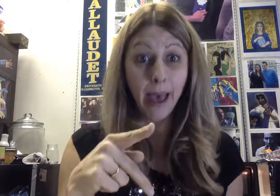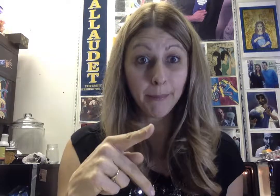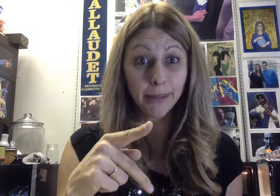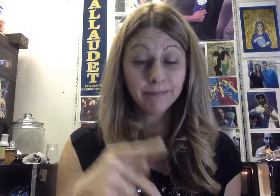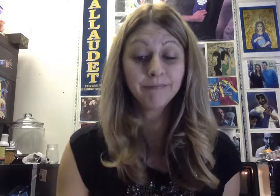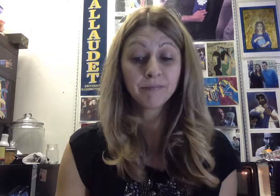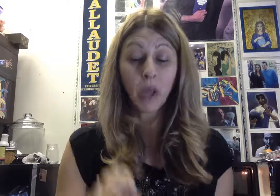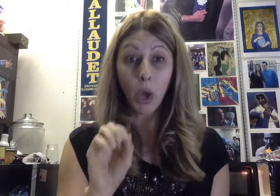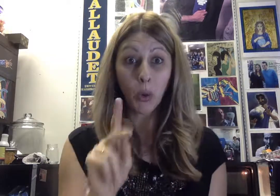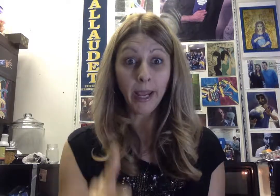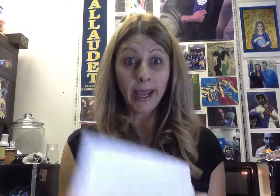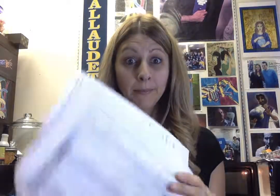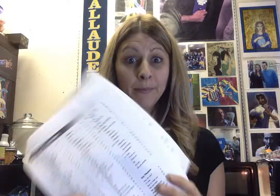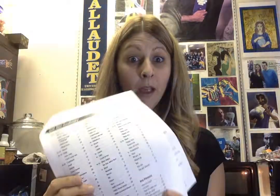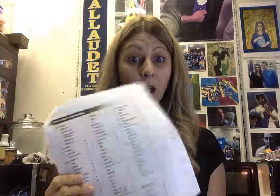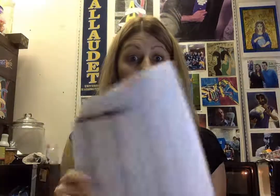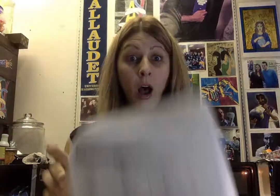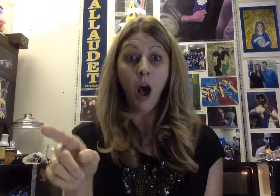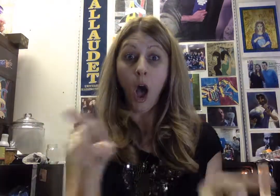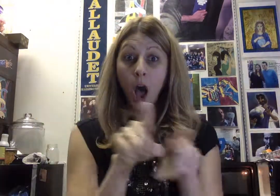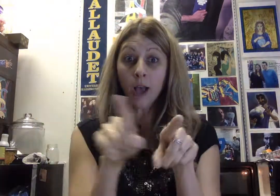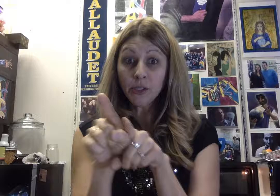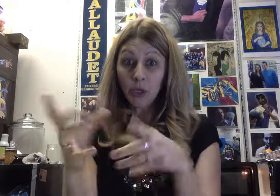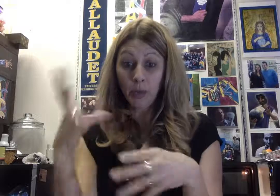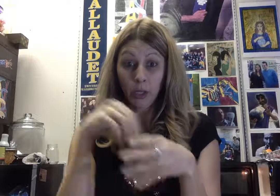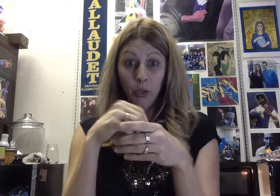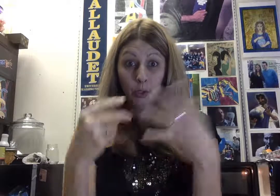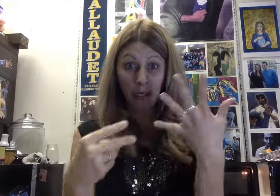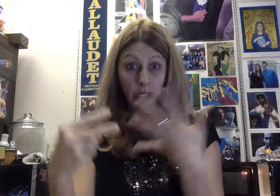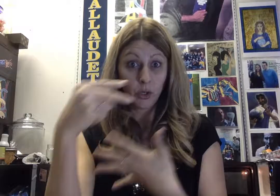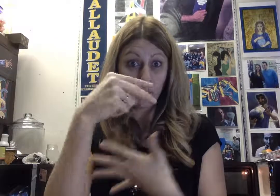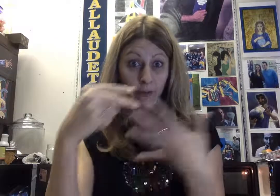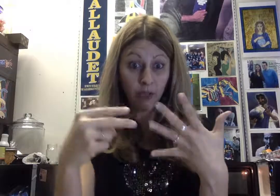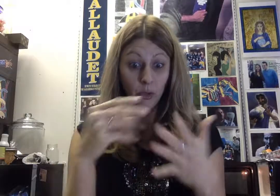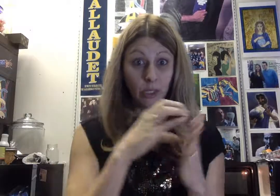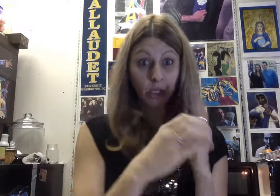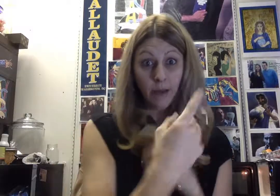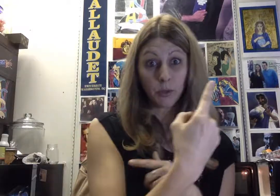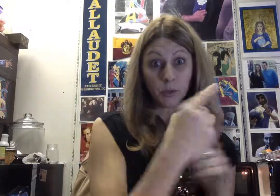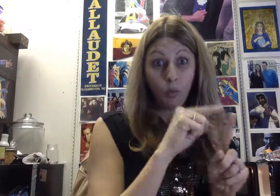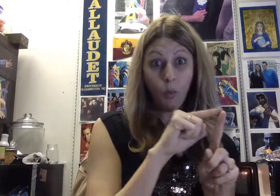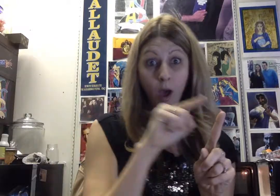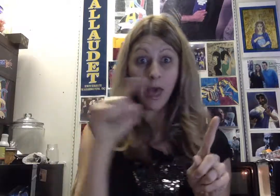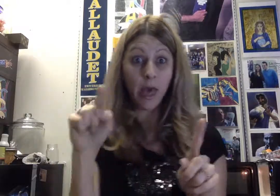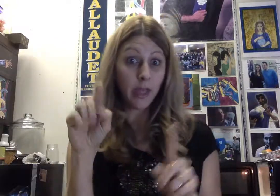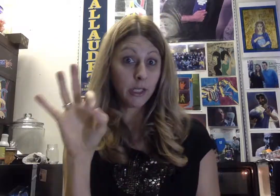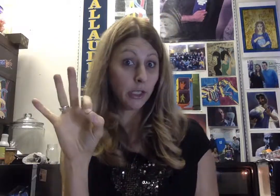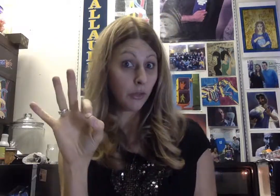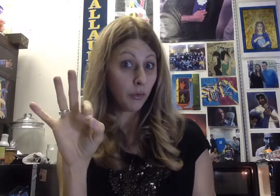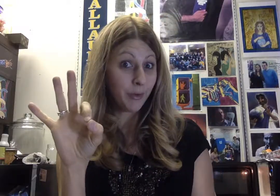map. Okay, also included in your review is chapters 1 through